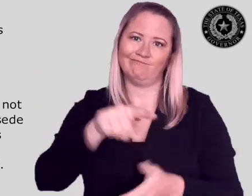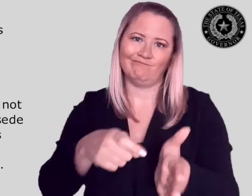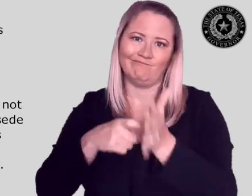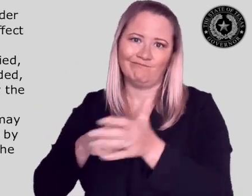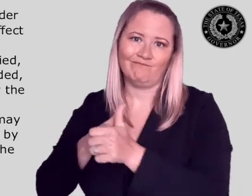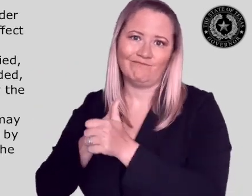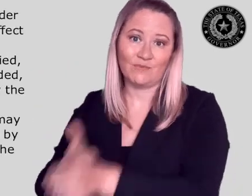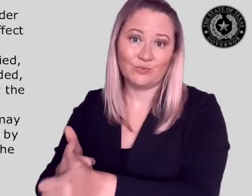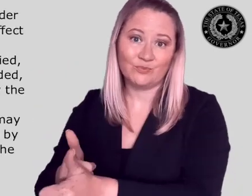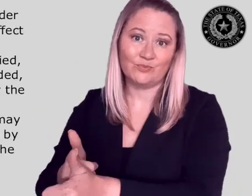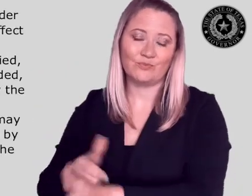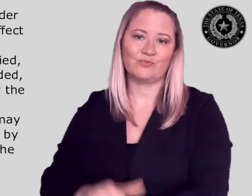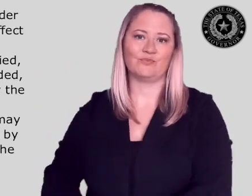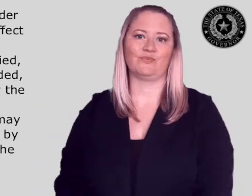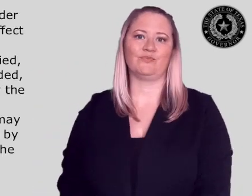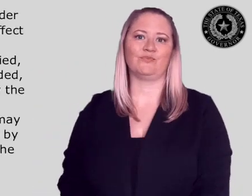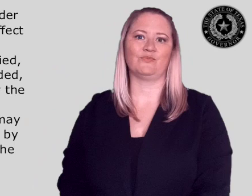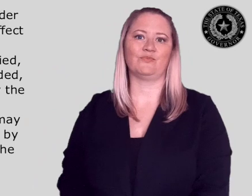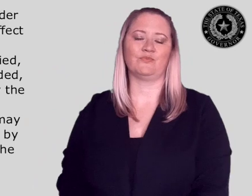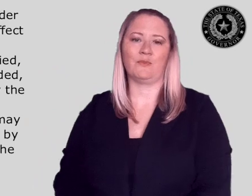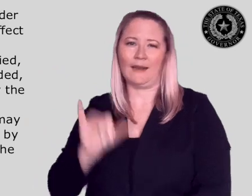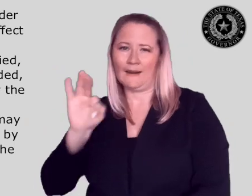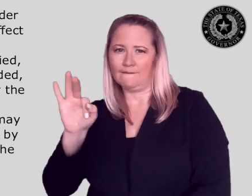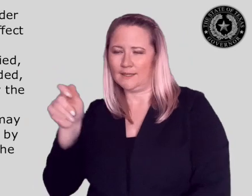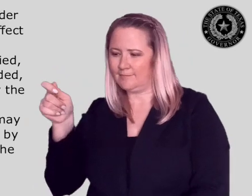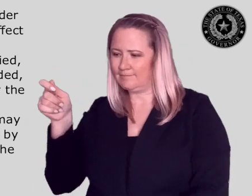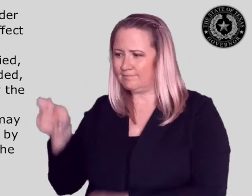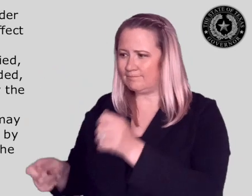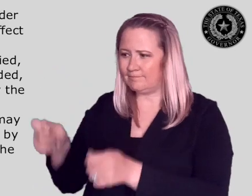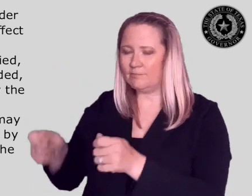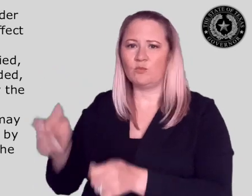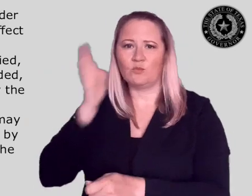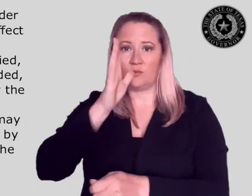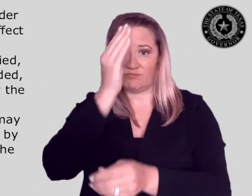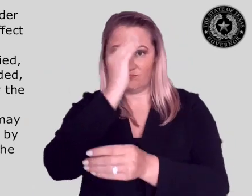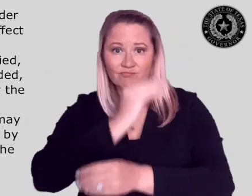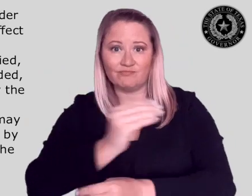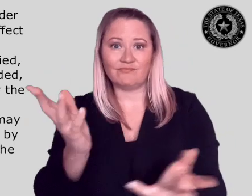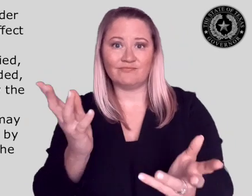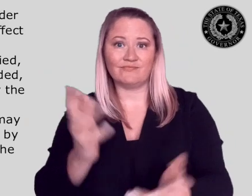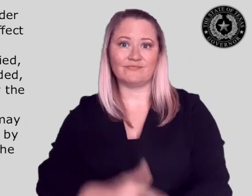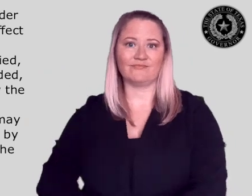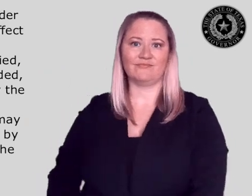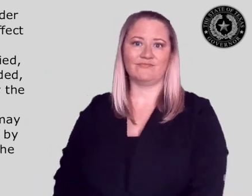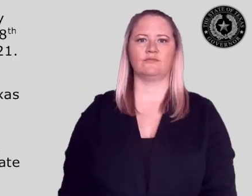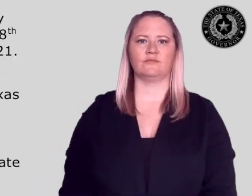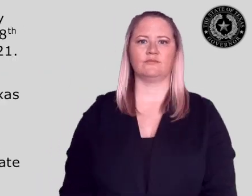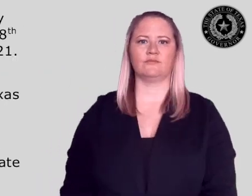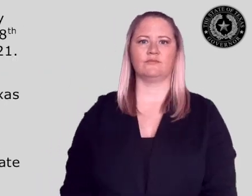governor. This executive order may also be amended by proclamation of the governor.